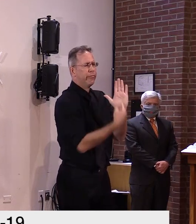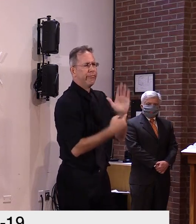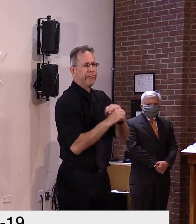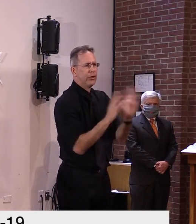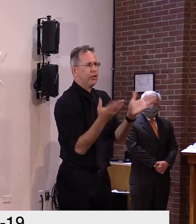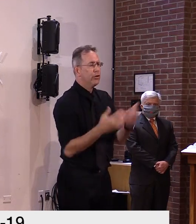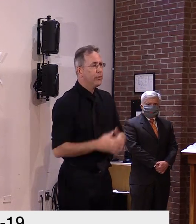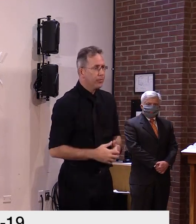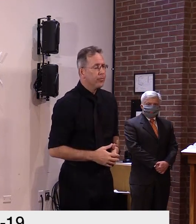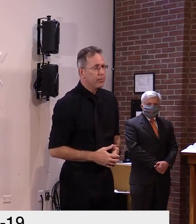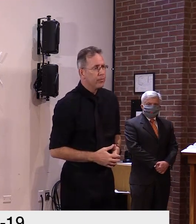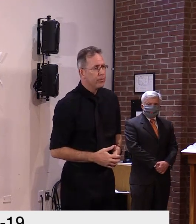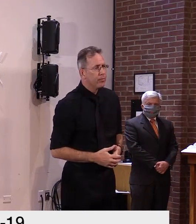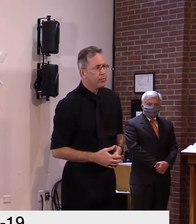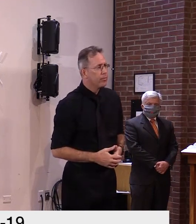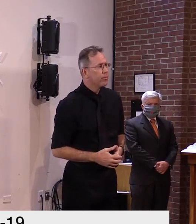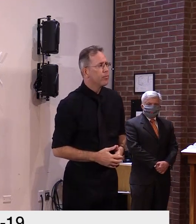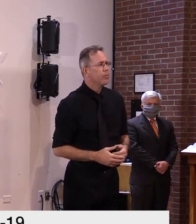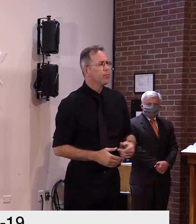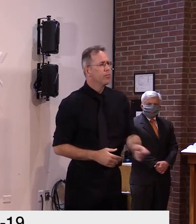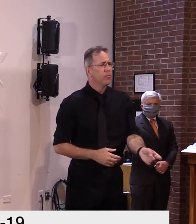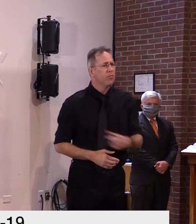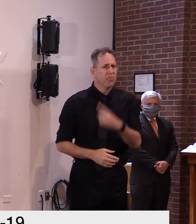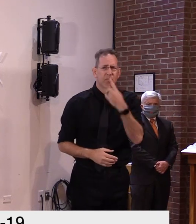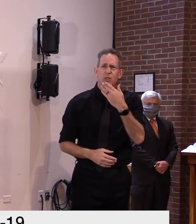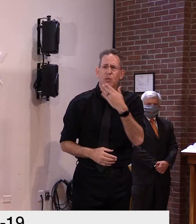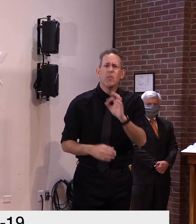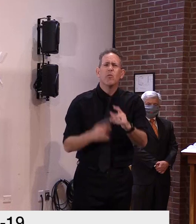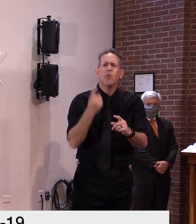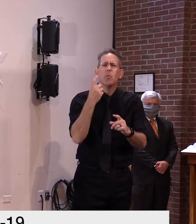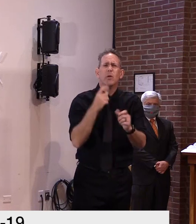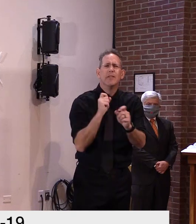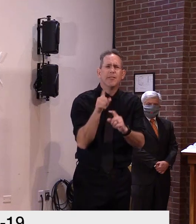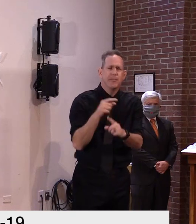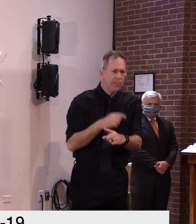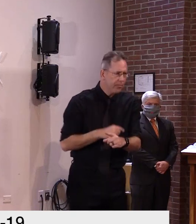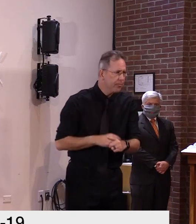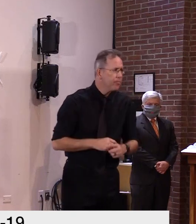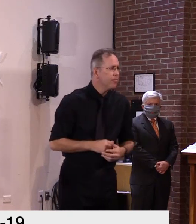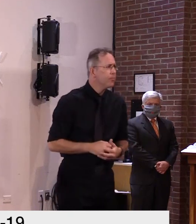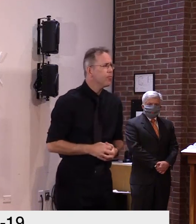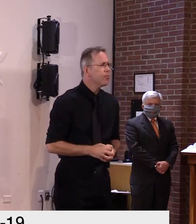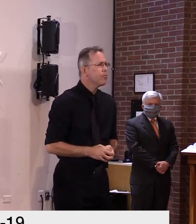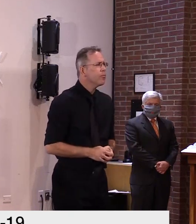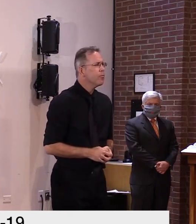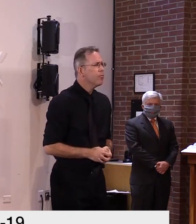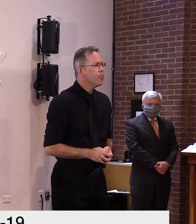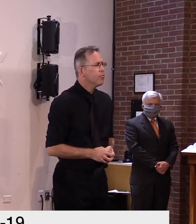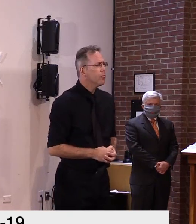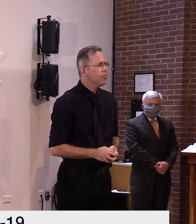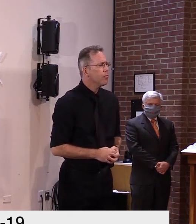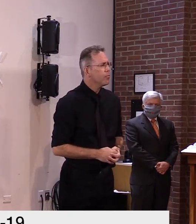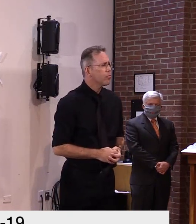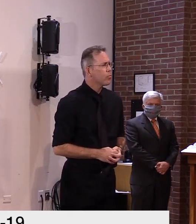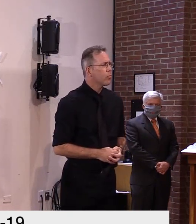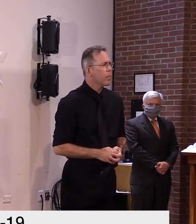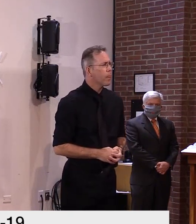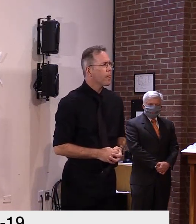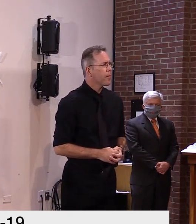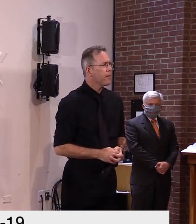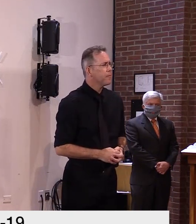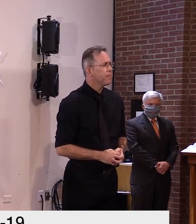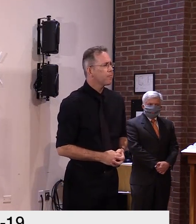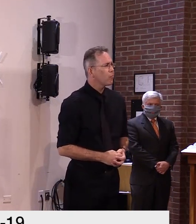Well, thank you. If I can, I just wanted to clarify something Dr. Burke said over the weekend. She mentioned stopping this